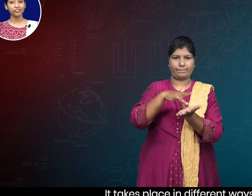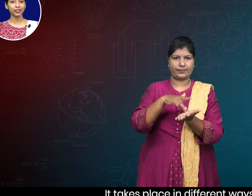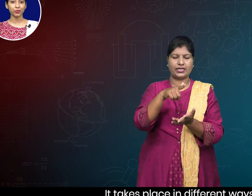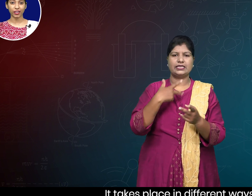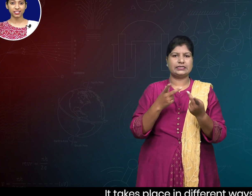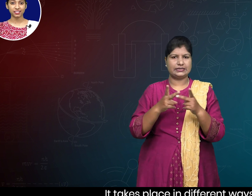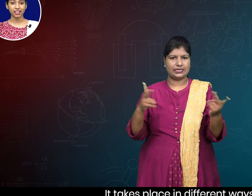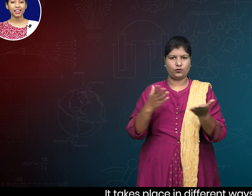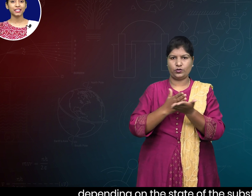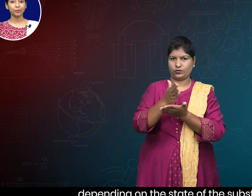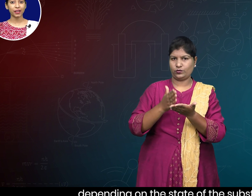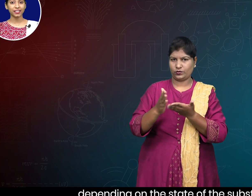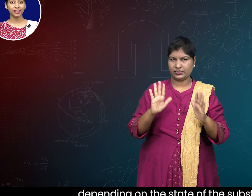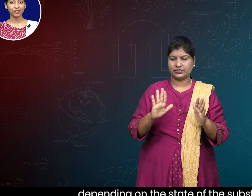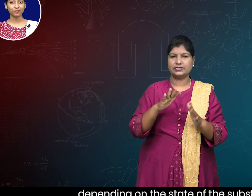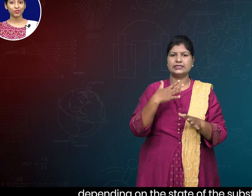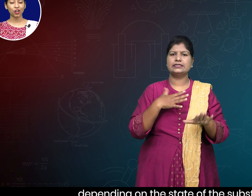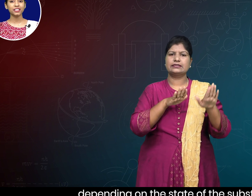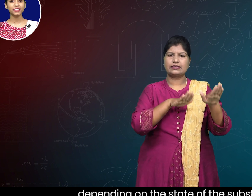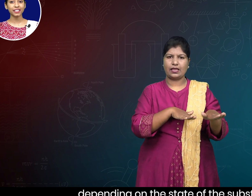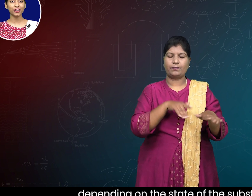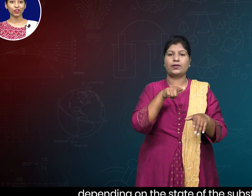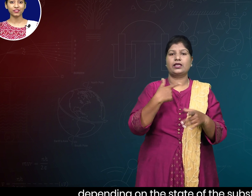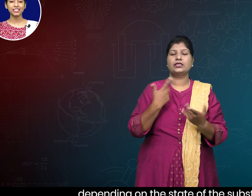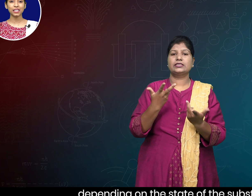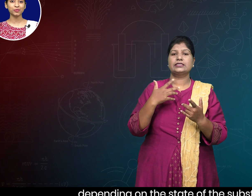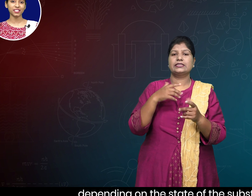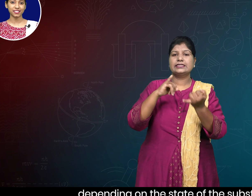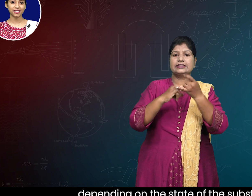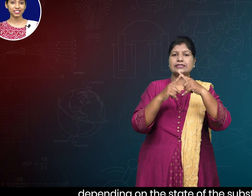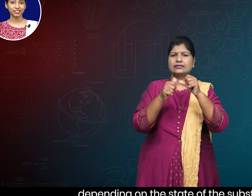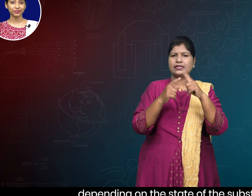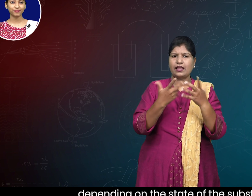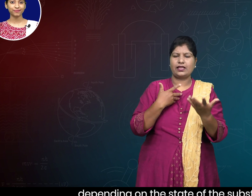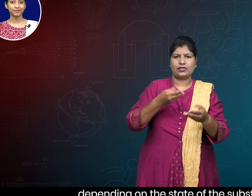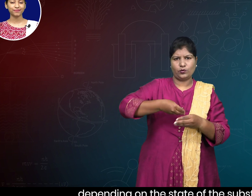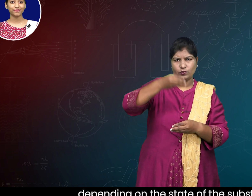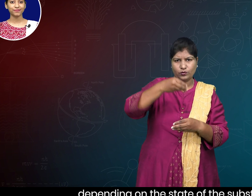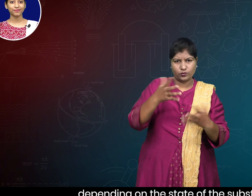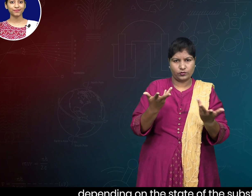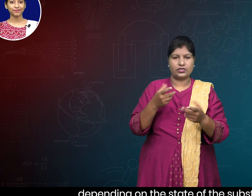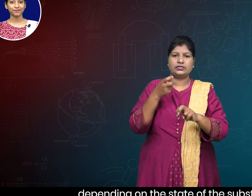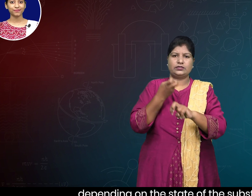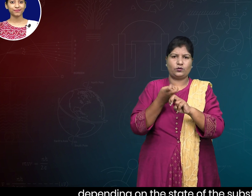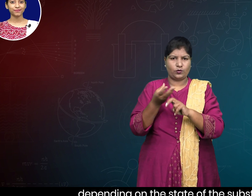in different ways depending on the state of the substance.